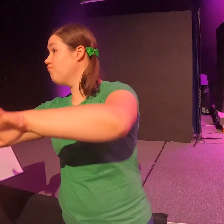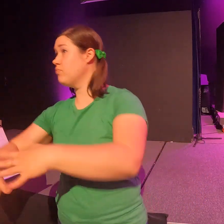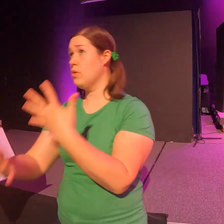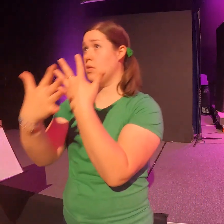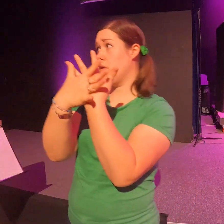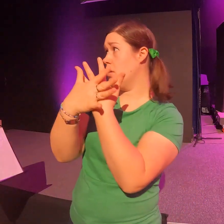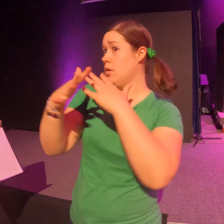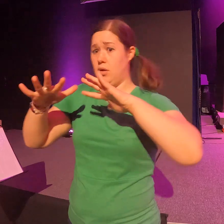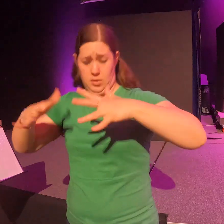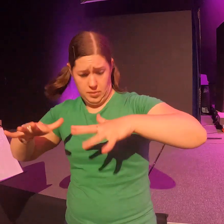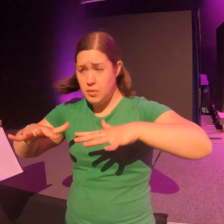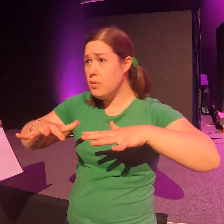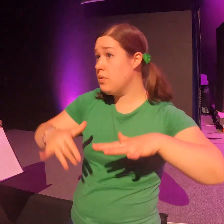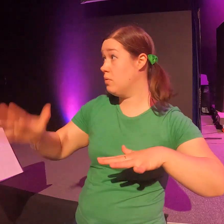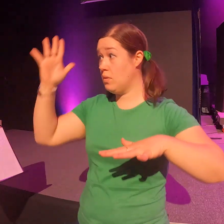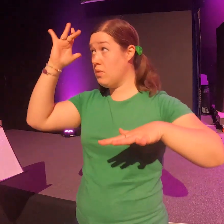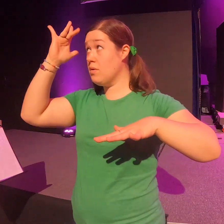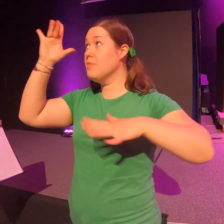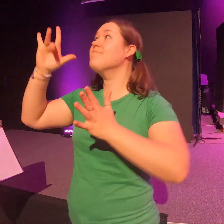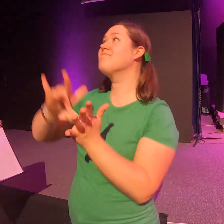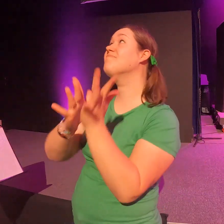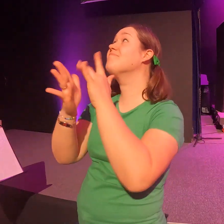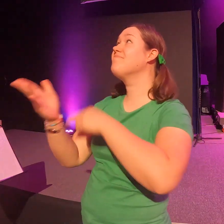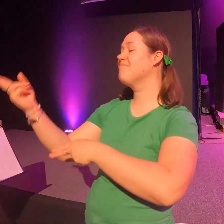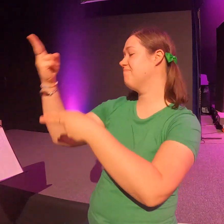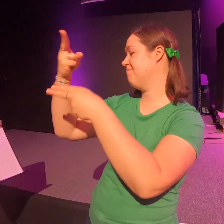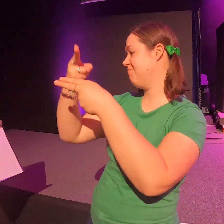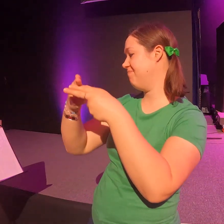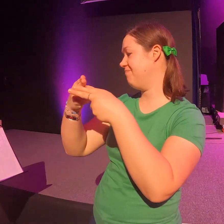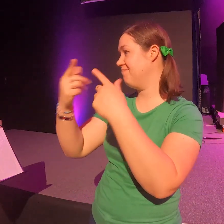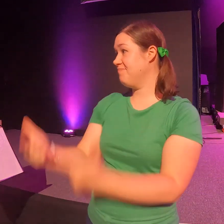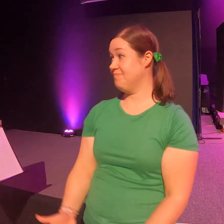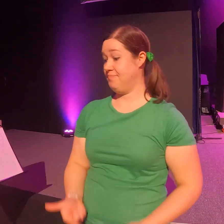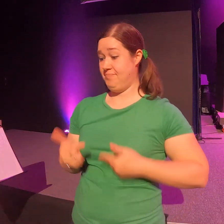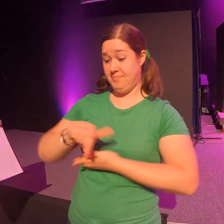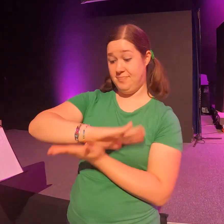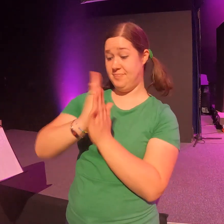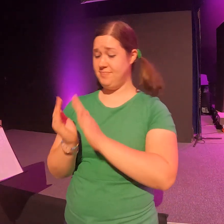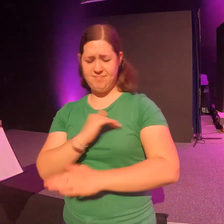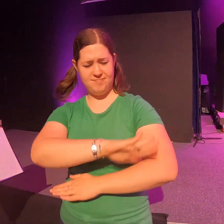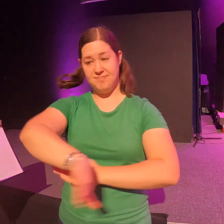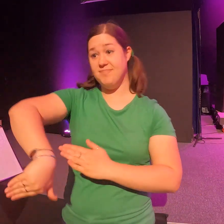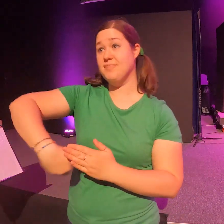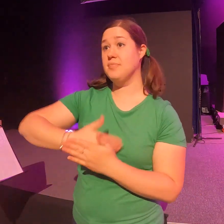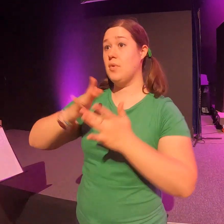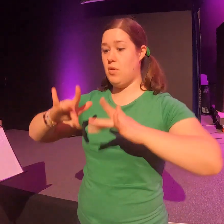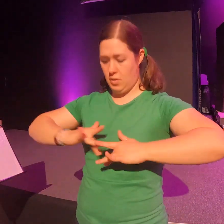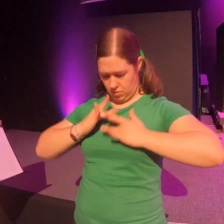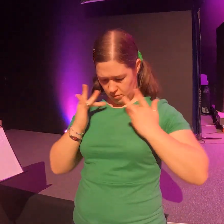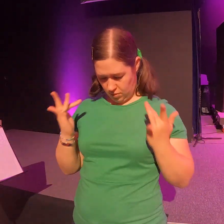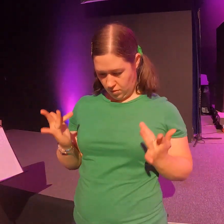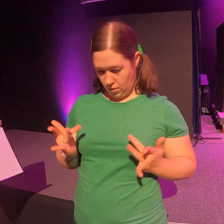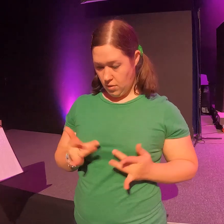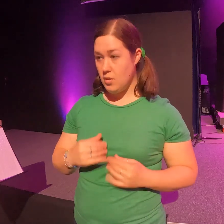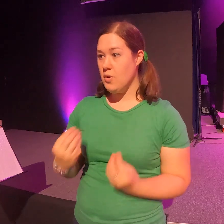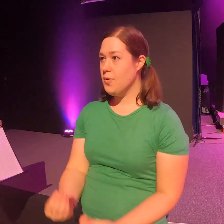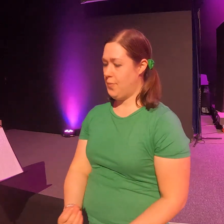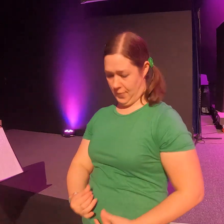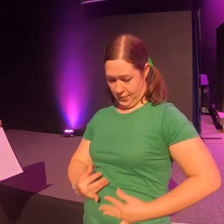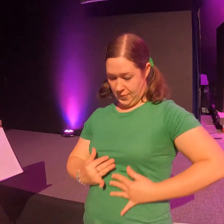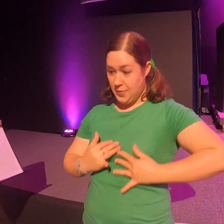shake at the sound of Jesus' name. Love's made whole,